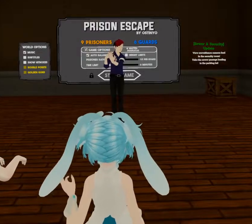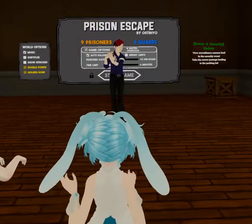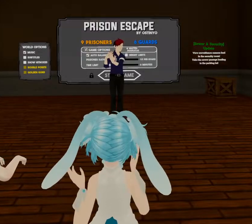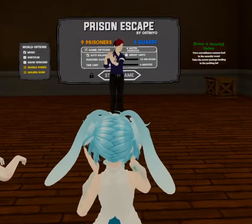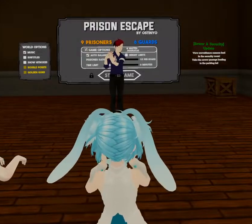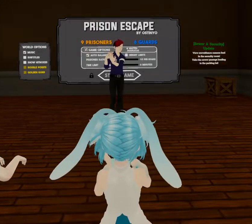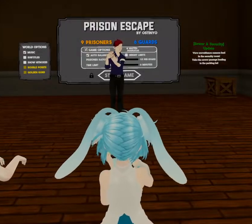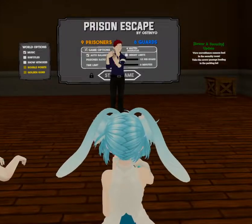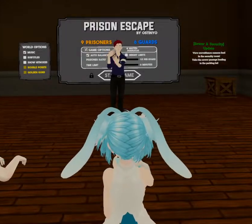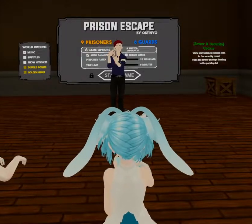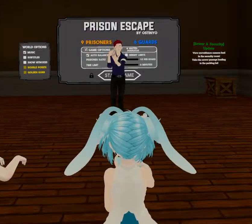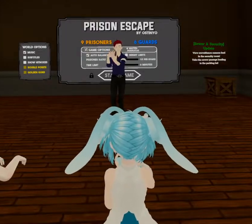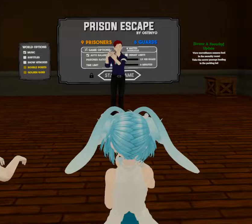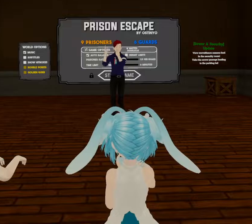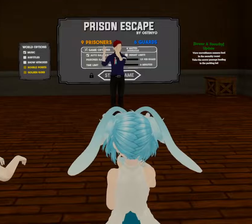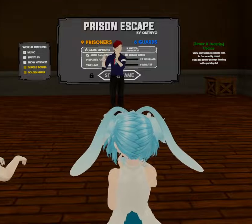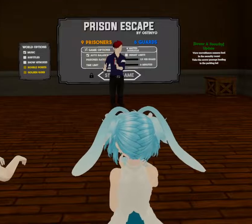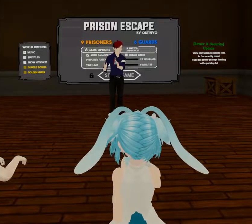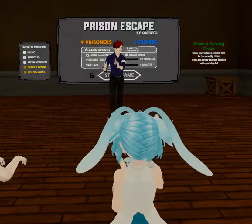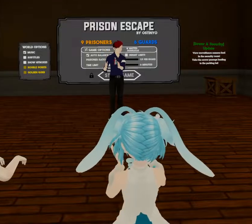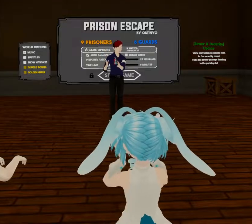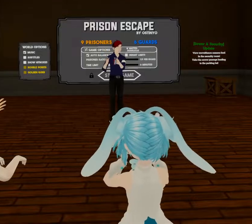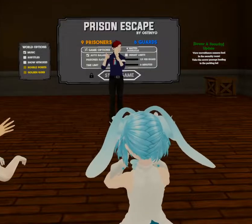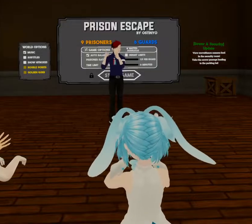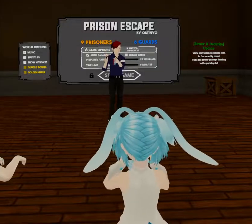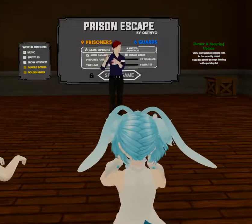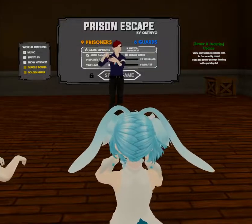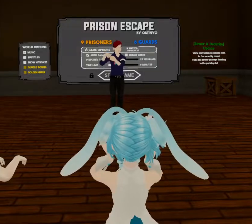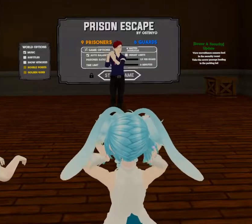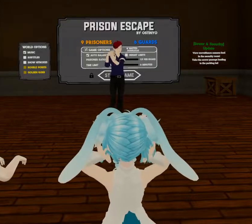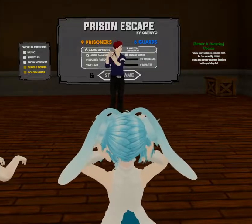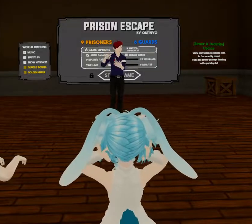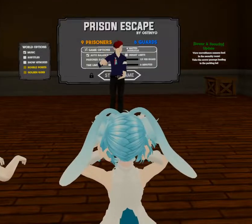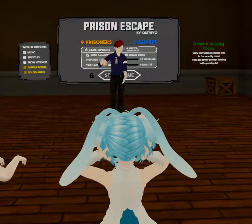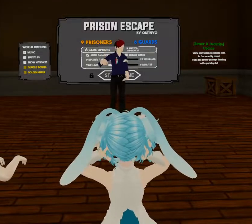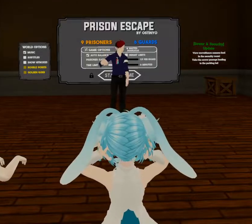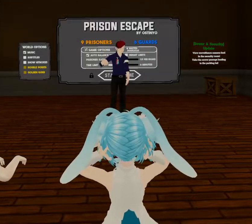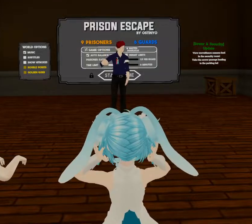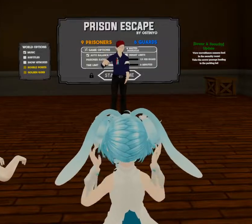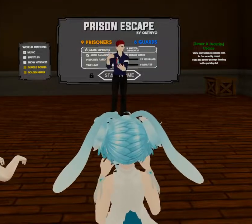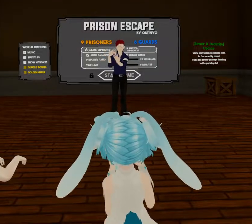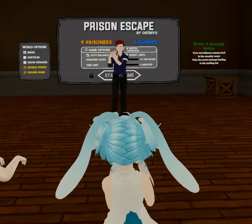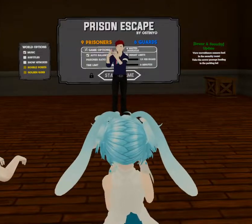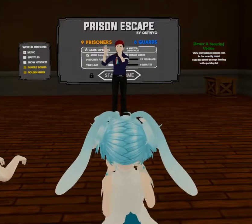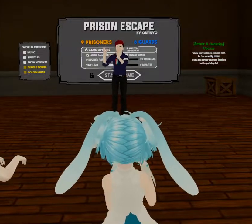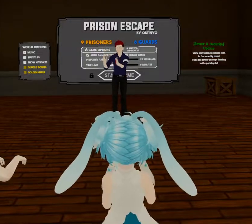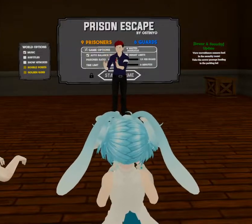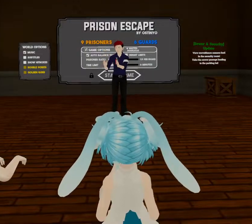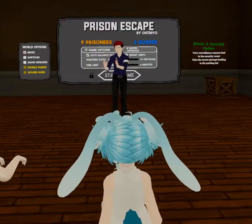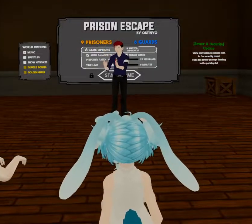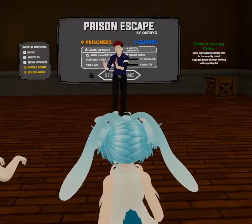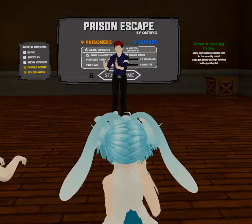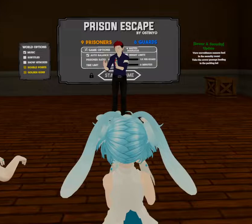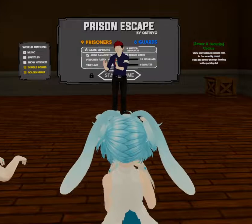prison. If you do prisoner, it means the person who's in prison. Prisoner. All